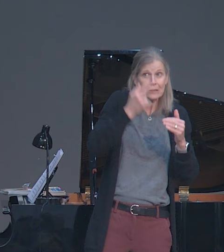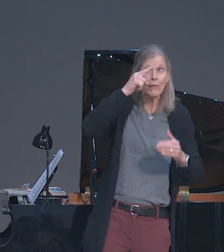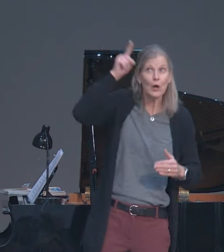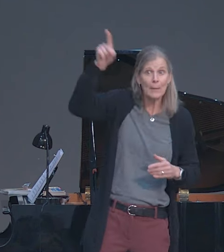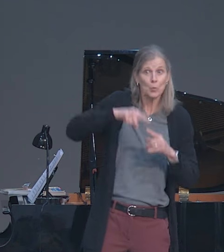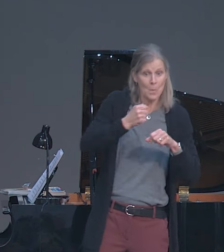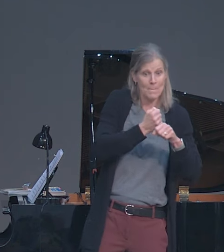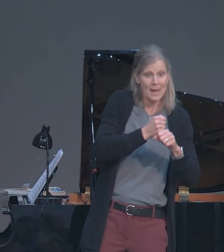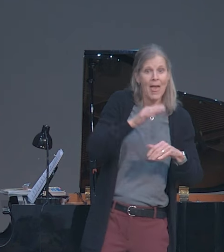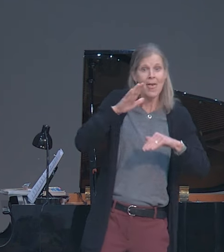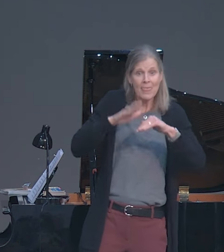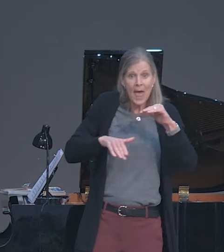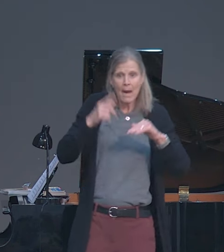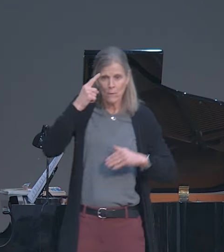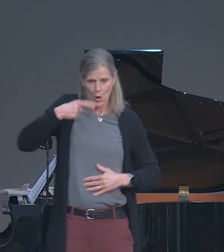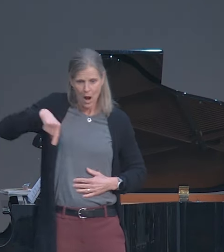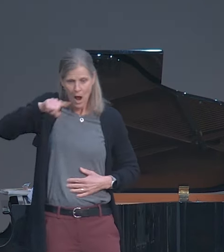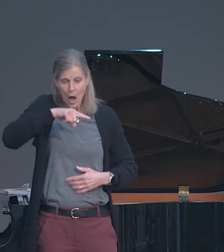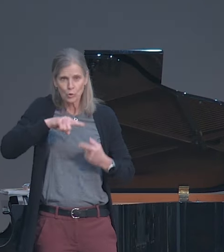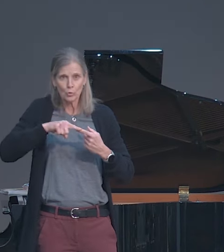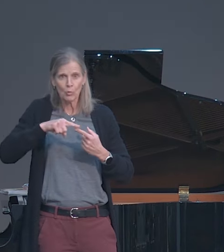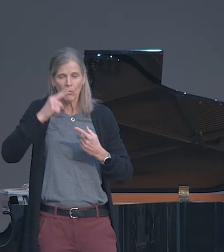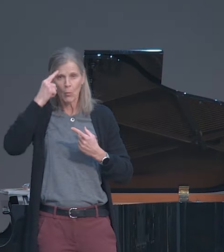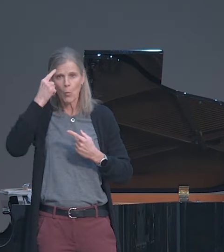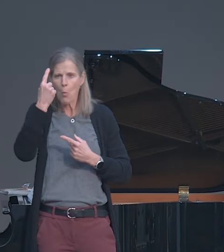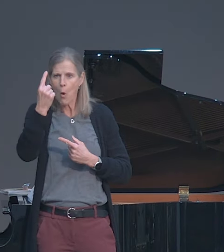than it is for you to think a casual thought.